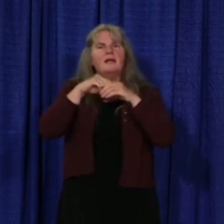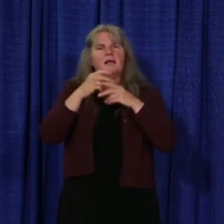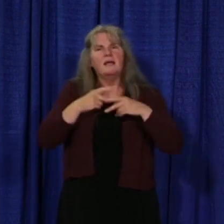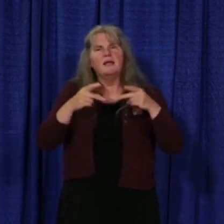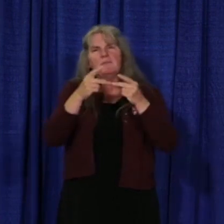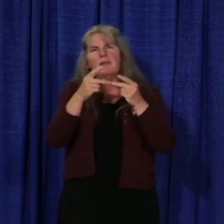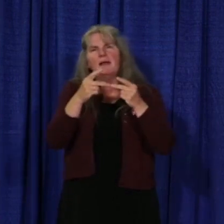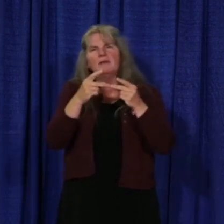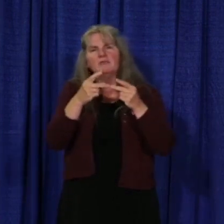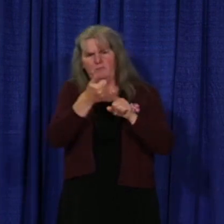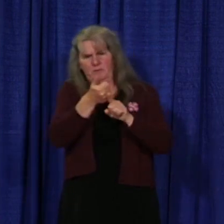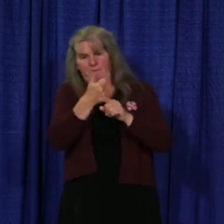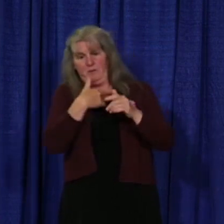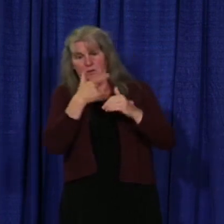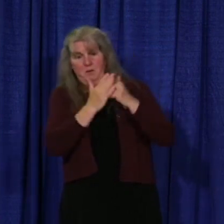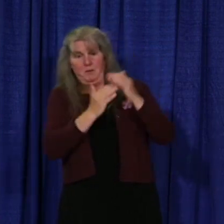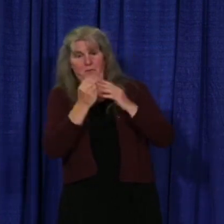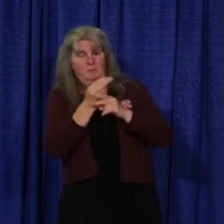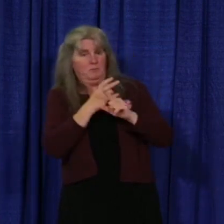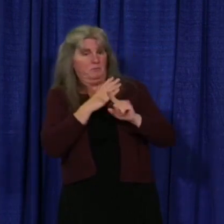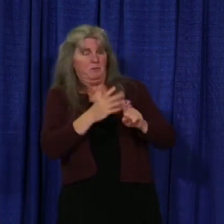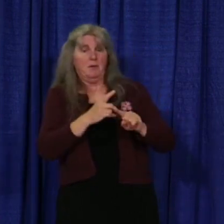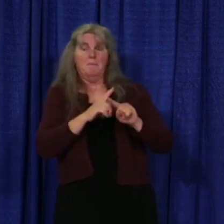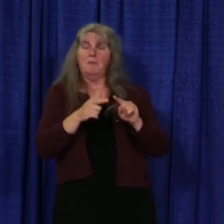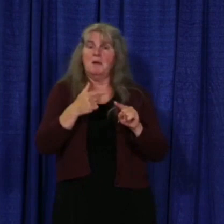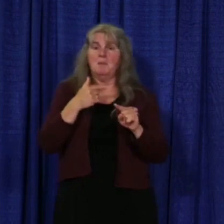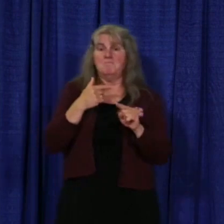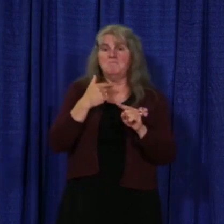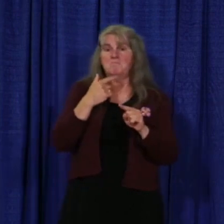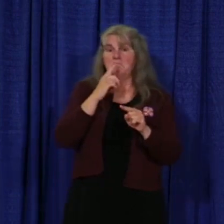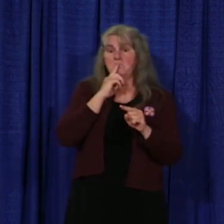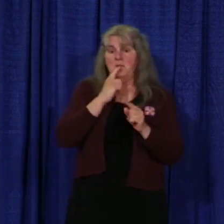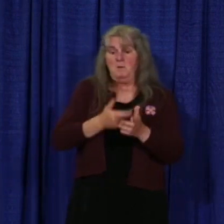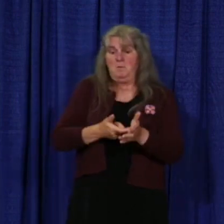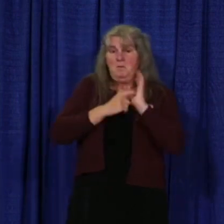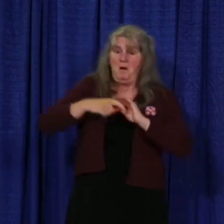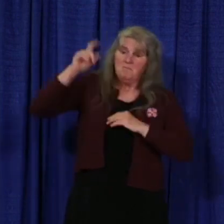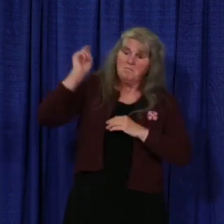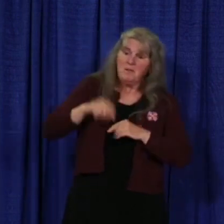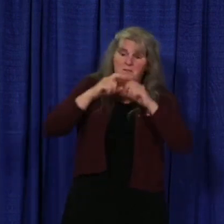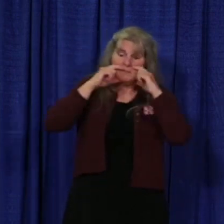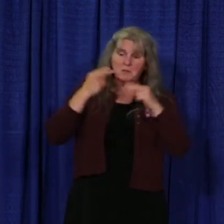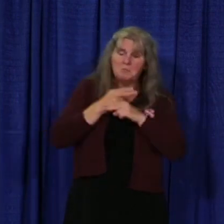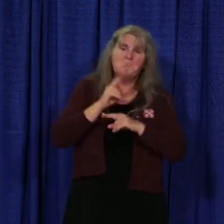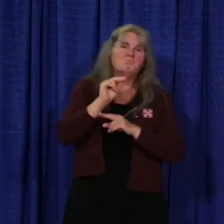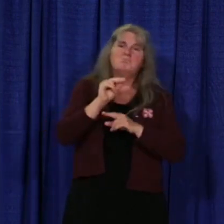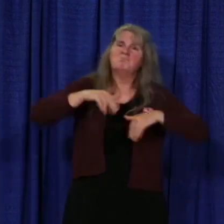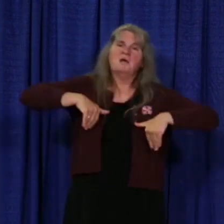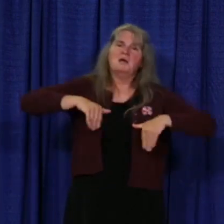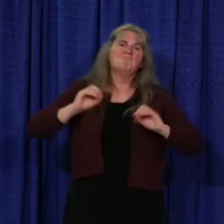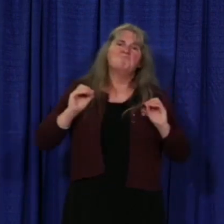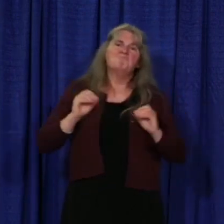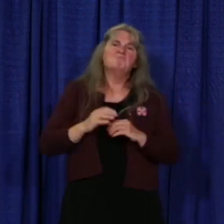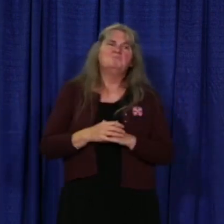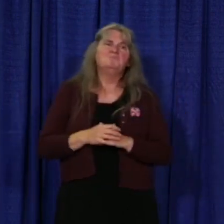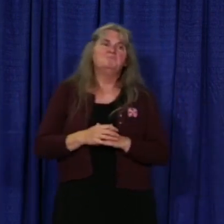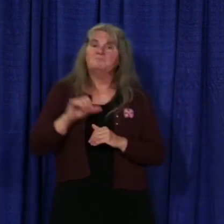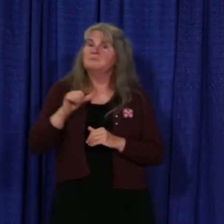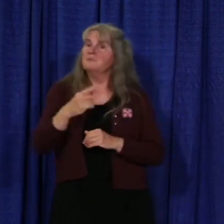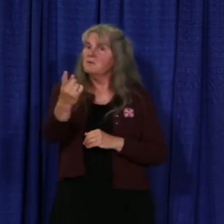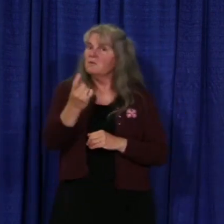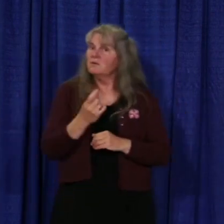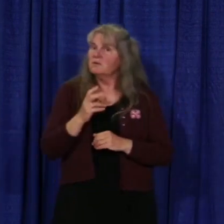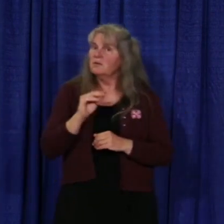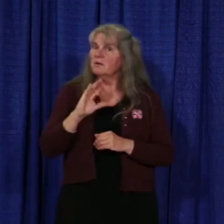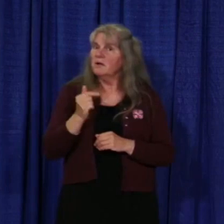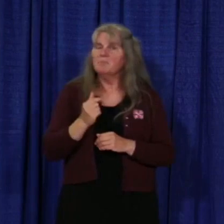them. But I feel a long way from mandating mask use. Do you have a follow-up question,